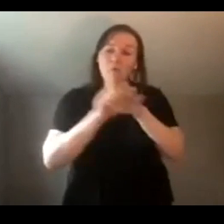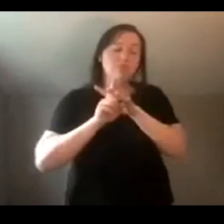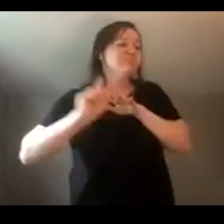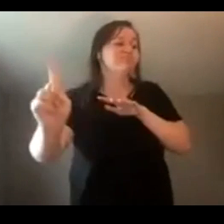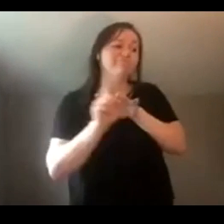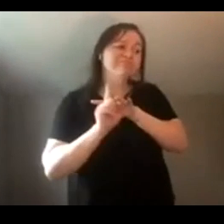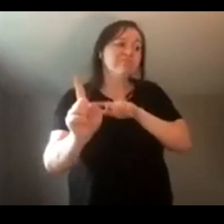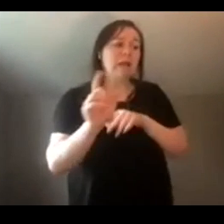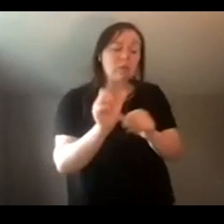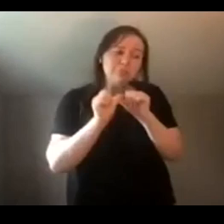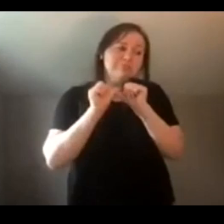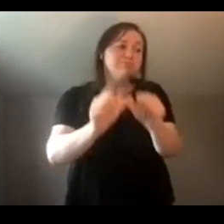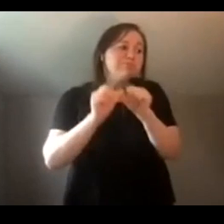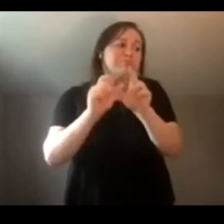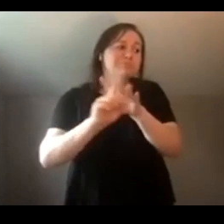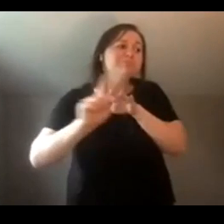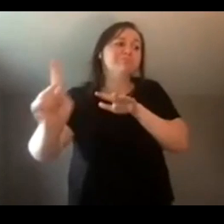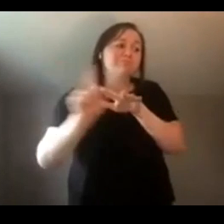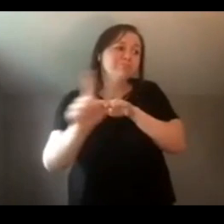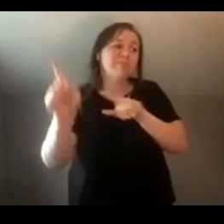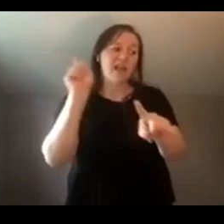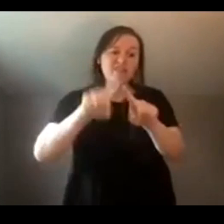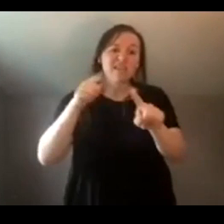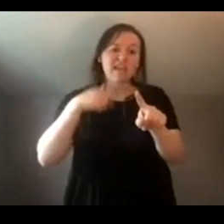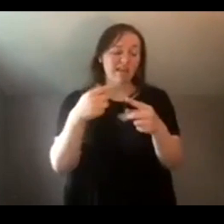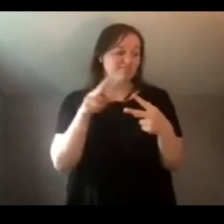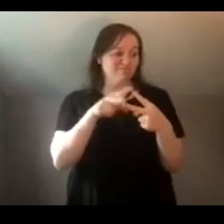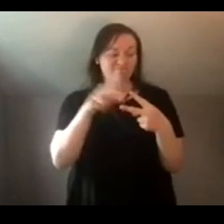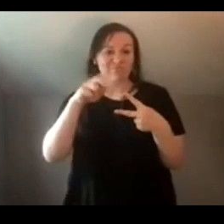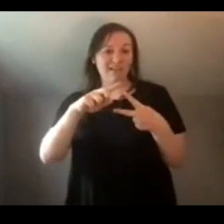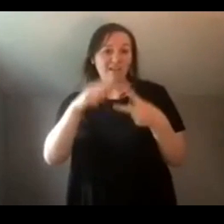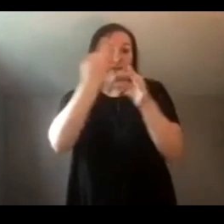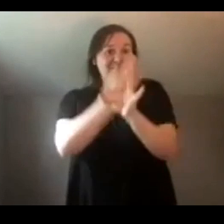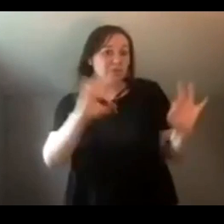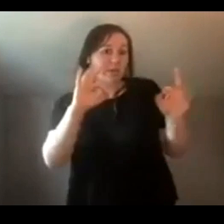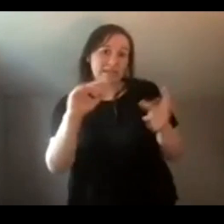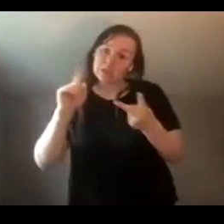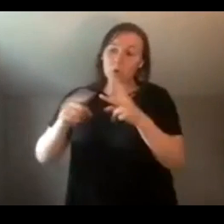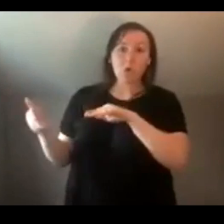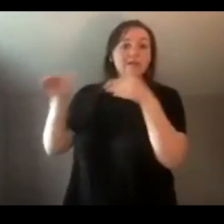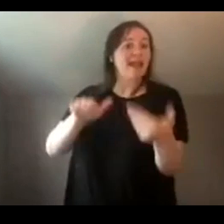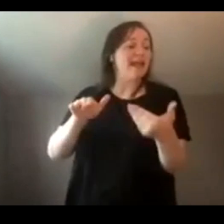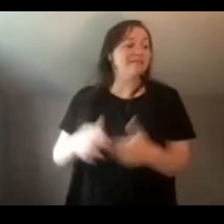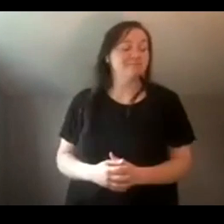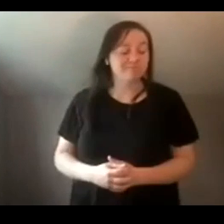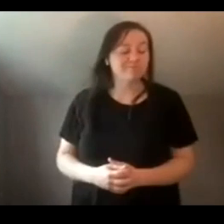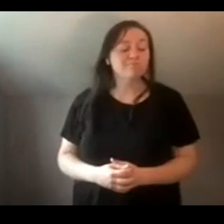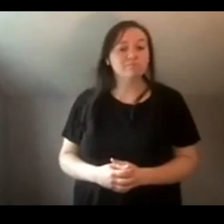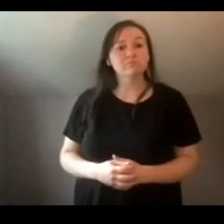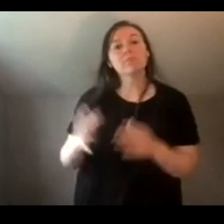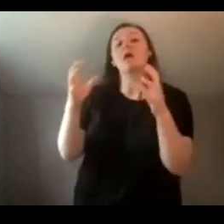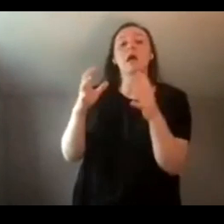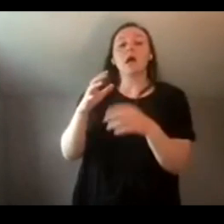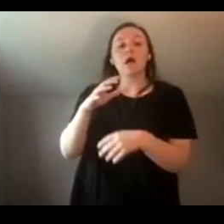will continue to run away until I'm either free or dead. Now, the